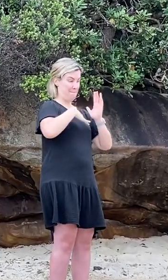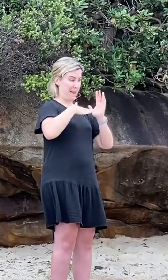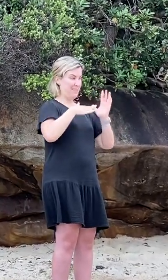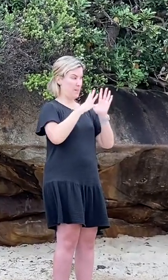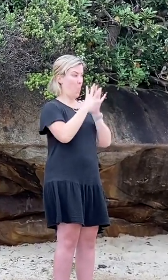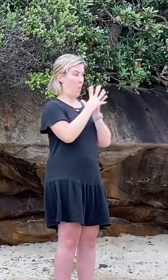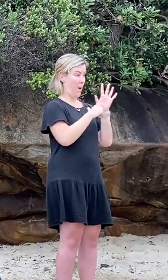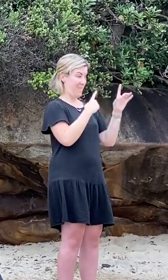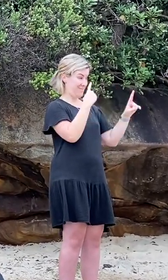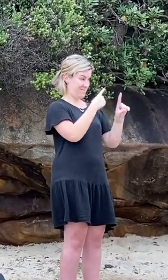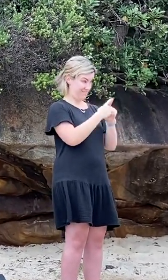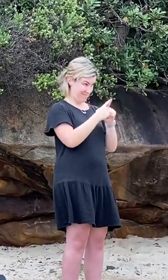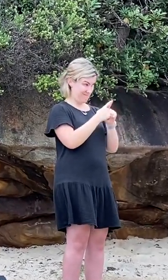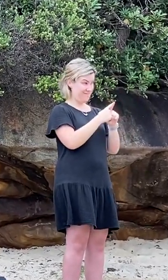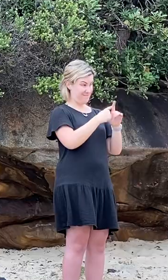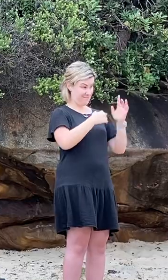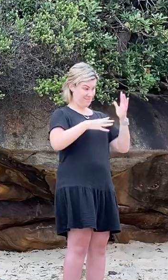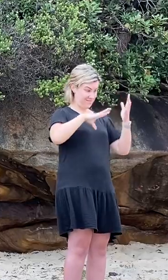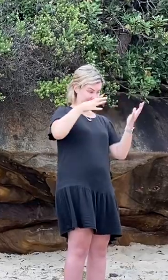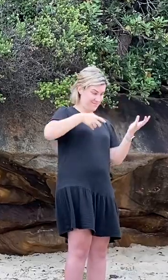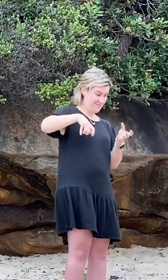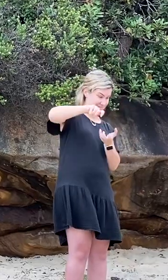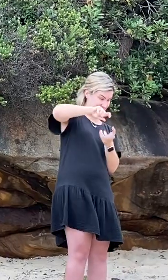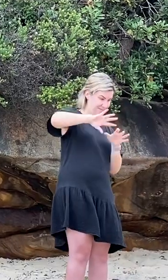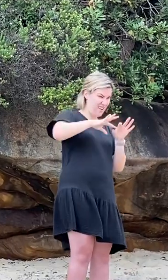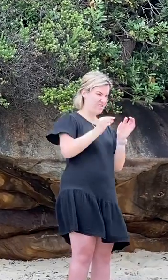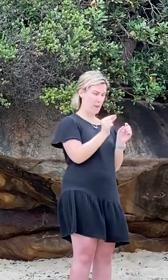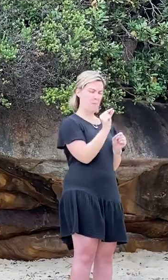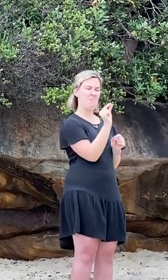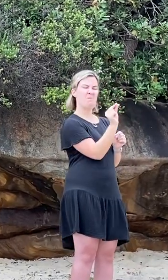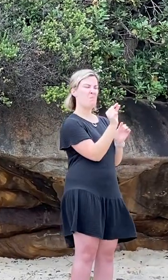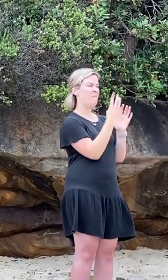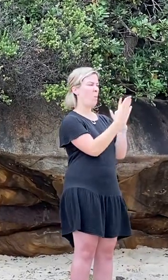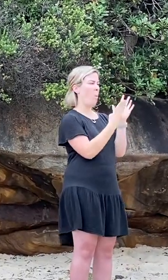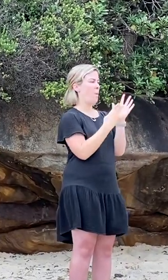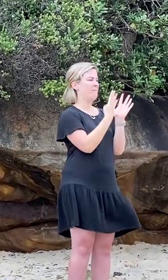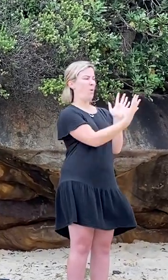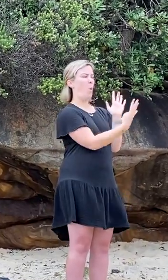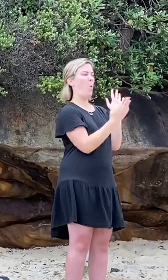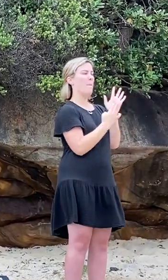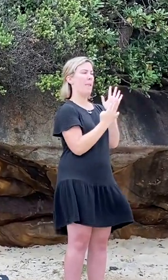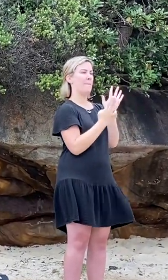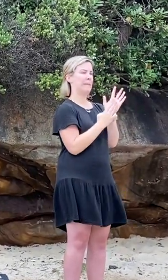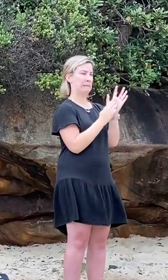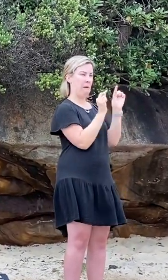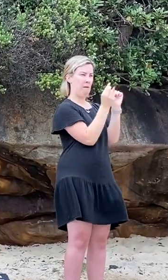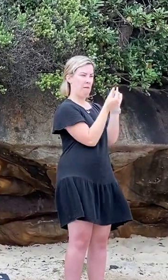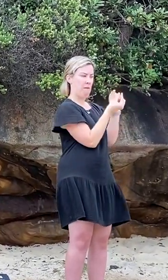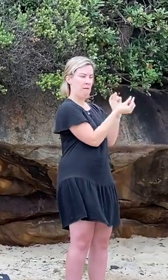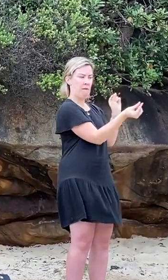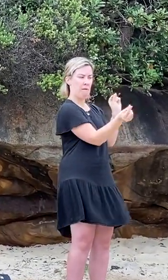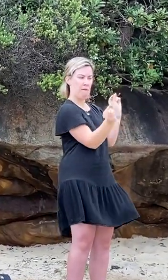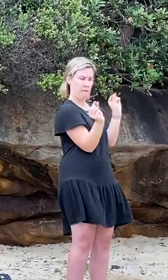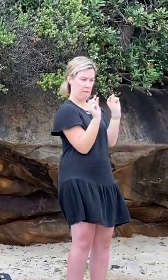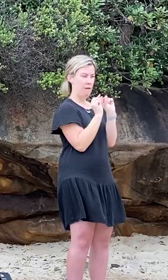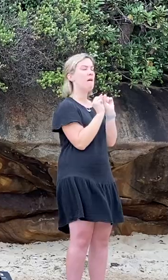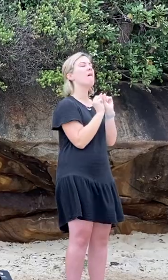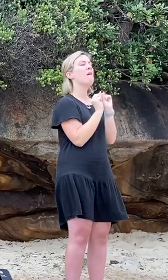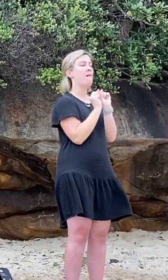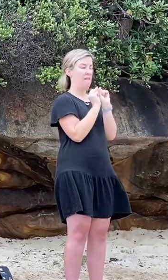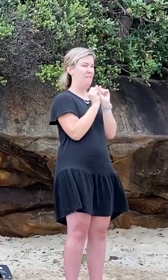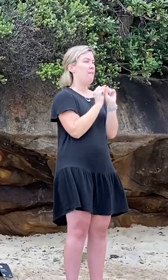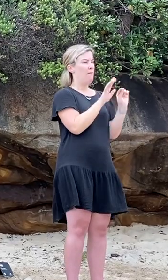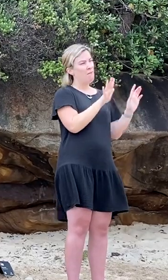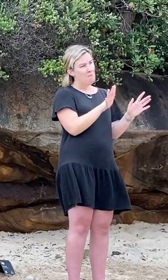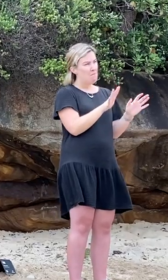wax until it's about 4 millimeters thick. And once that's all done, all the pieces, possibly about up